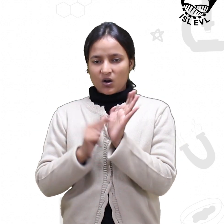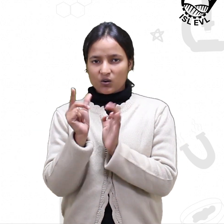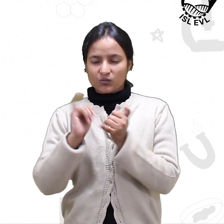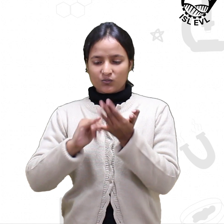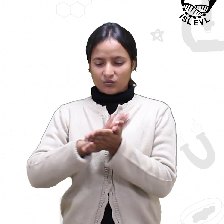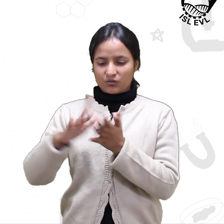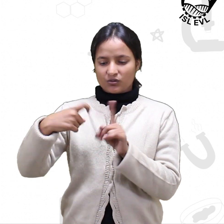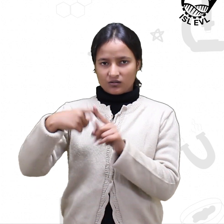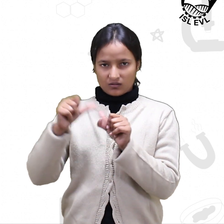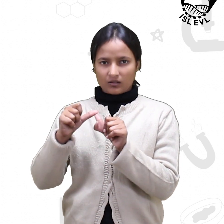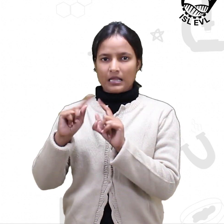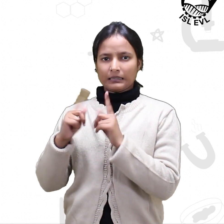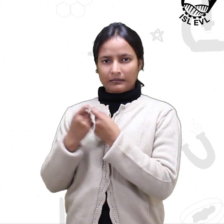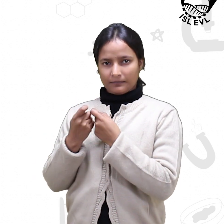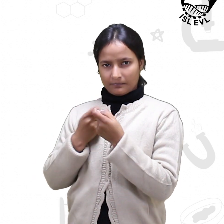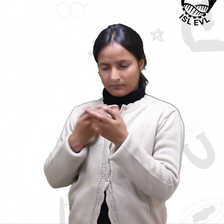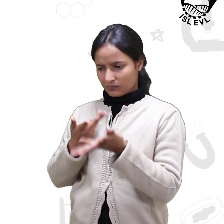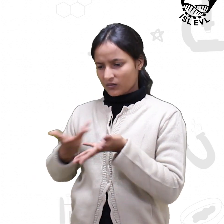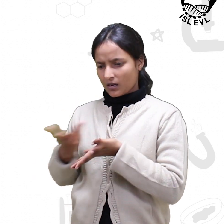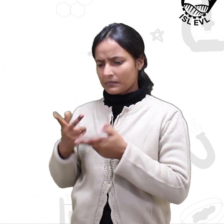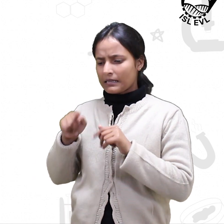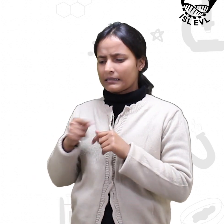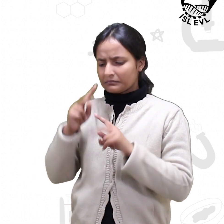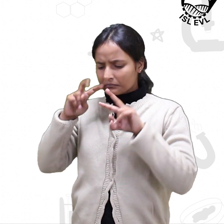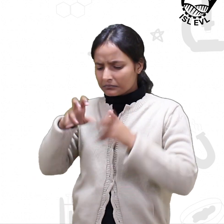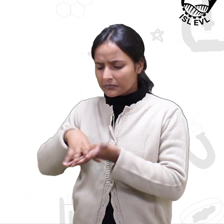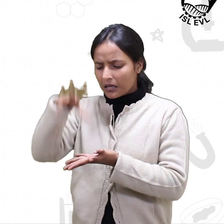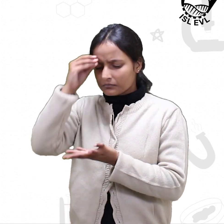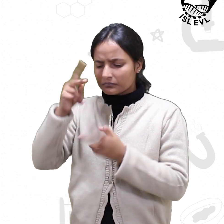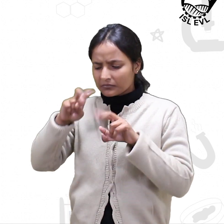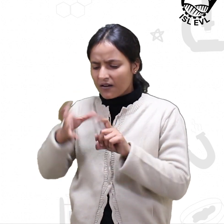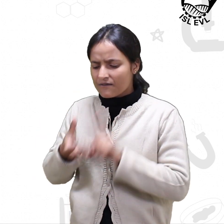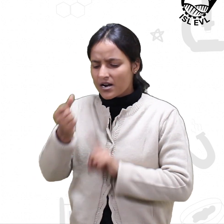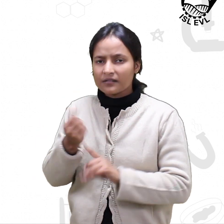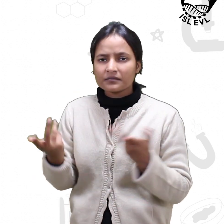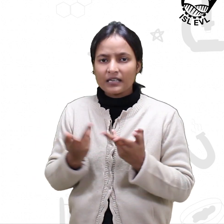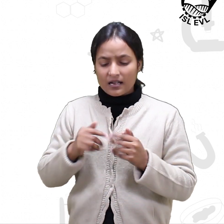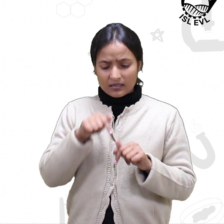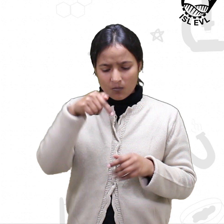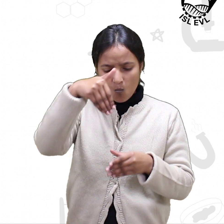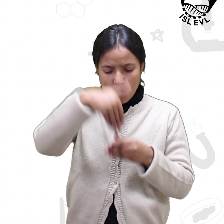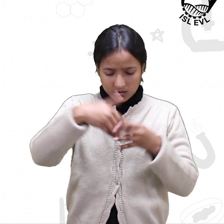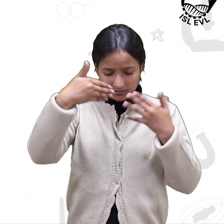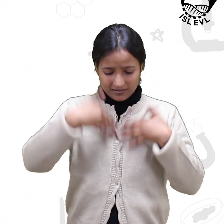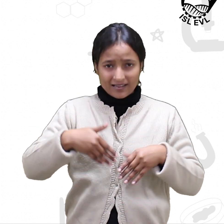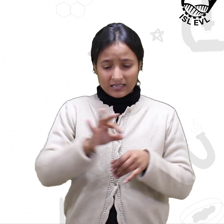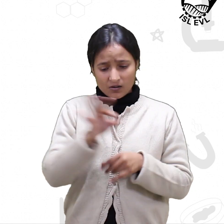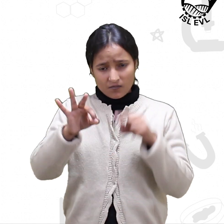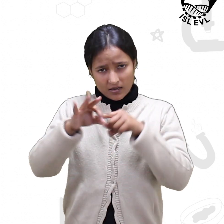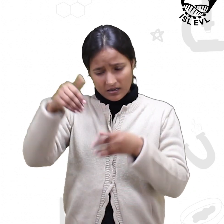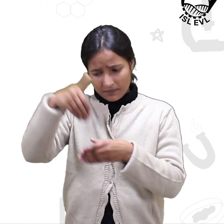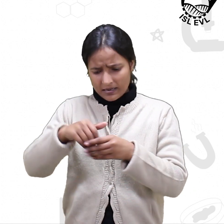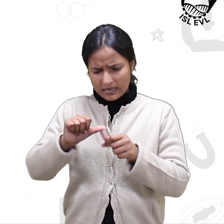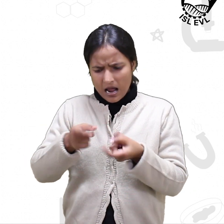in humans, as I told you, as you guys were discussing also, that there is a gradual progression where motor functions